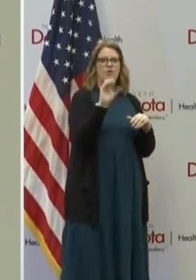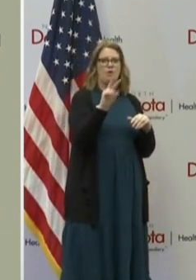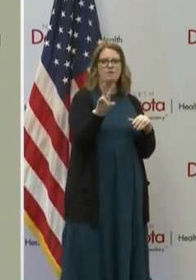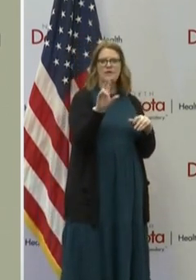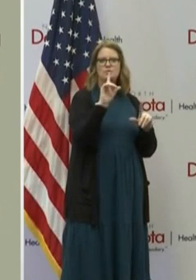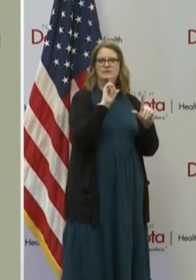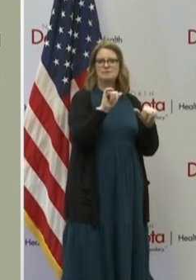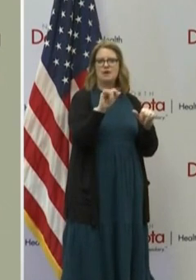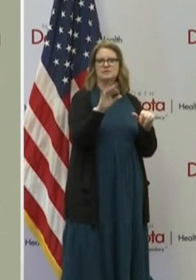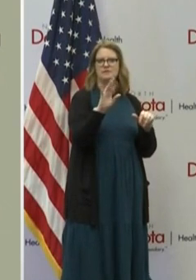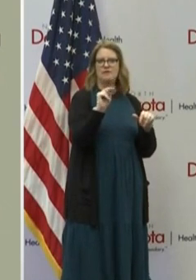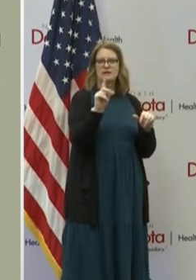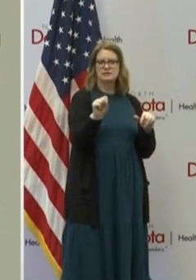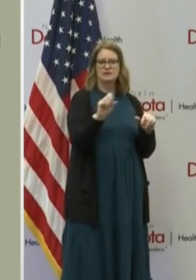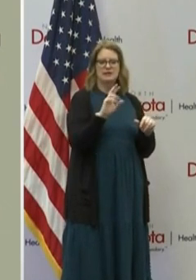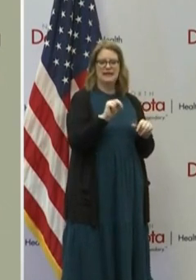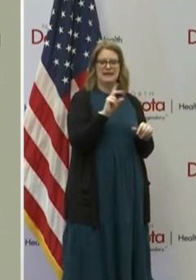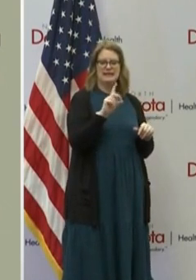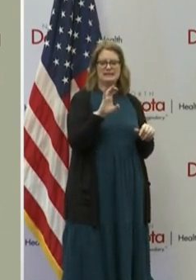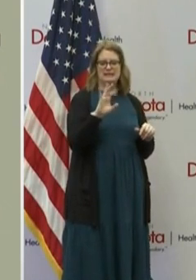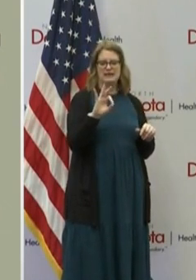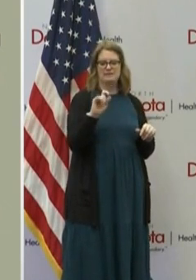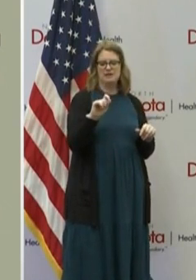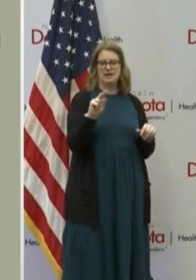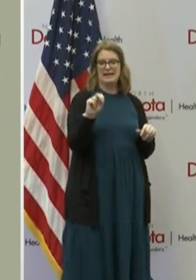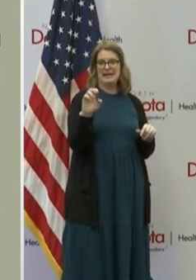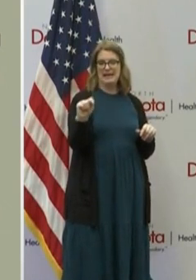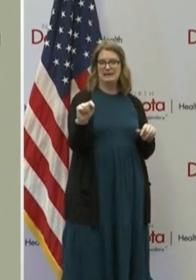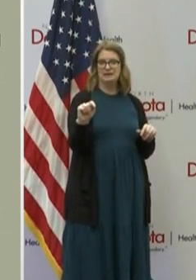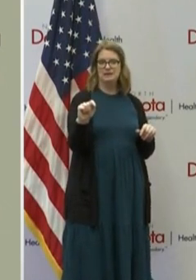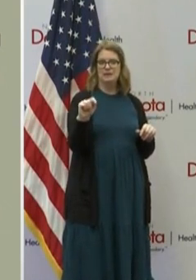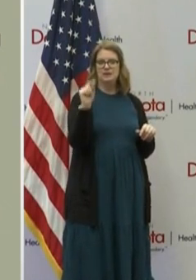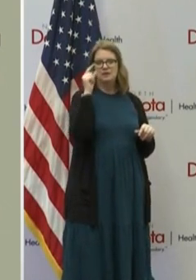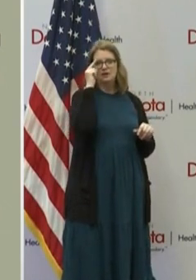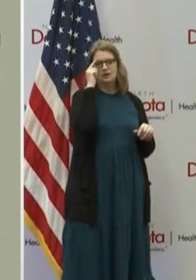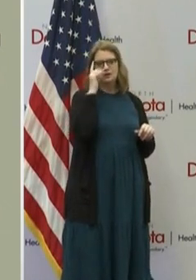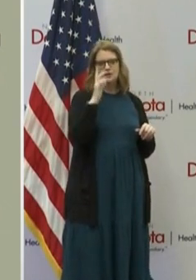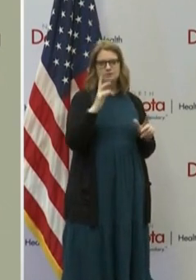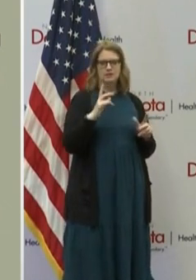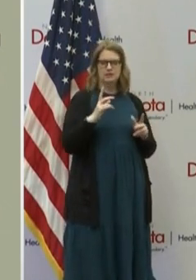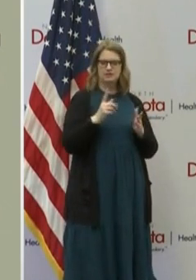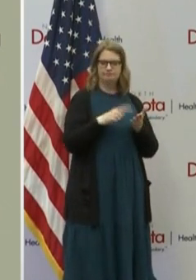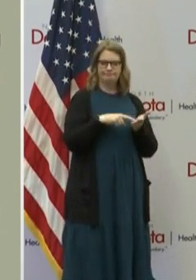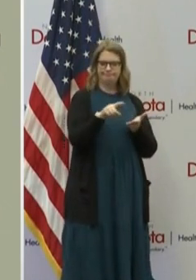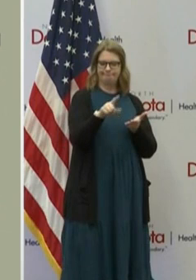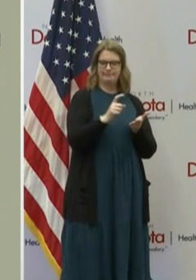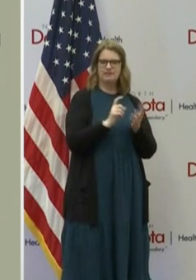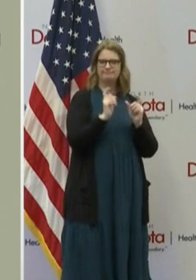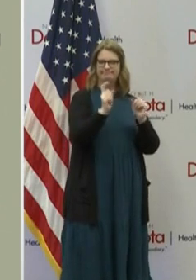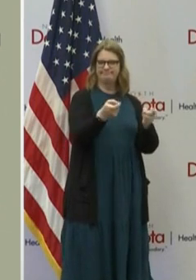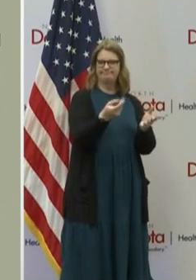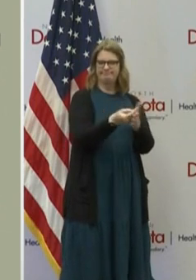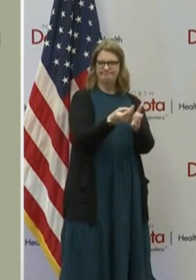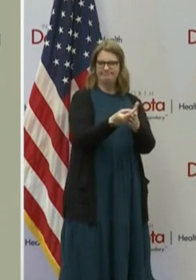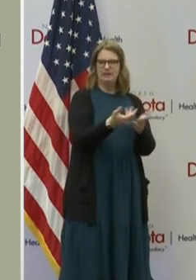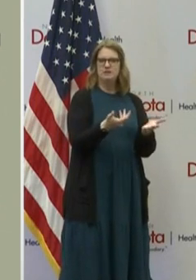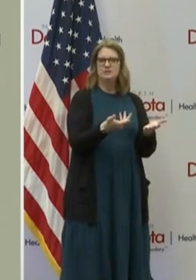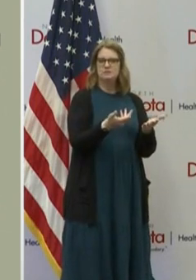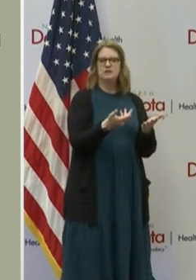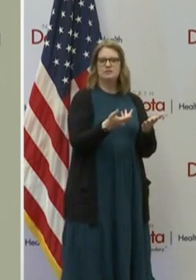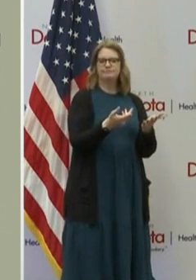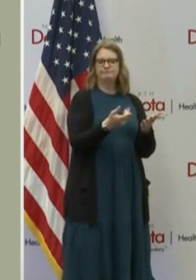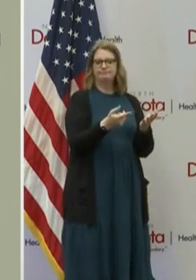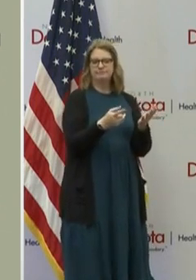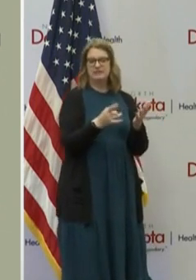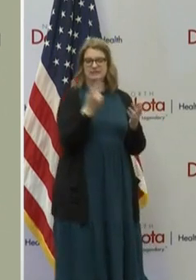Response Funds to ndcf.net. You give a donation to them. They look at all the